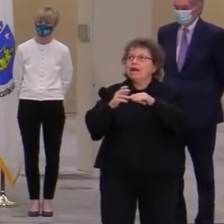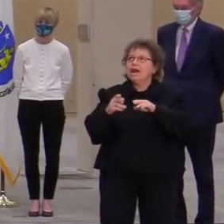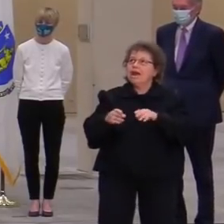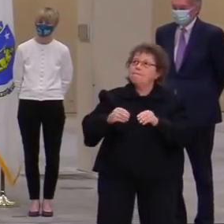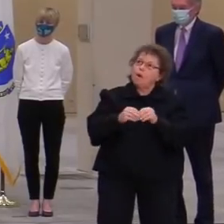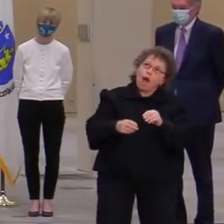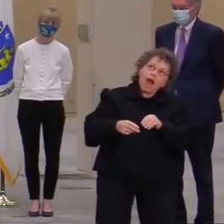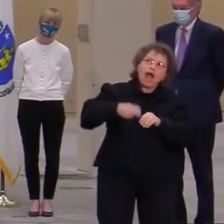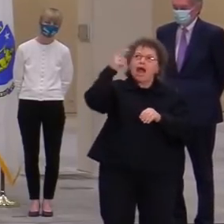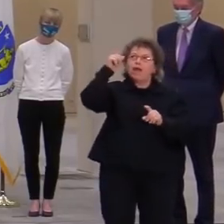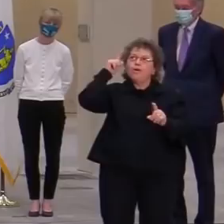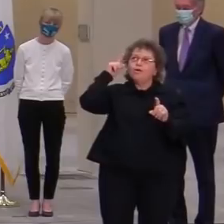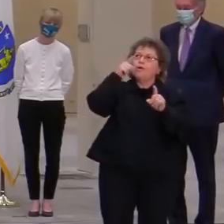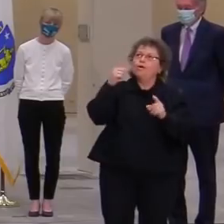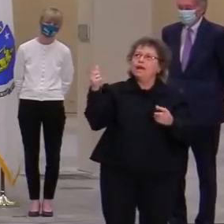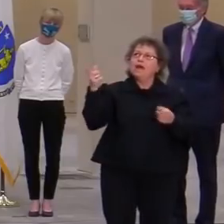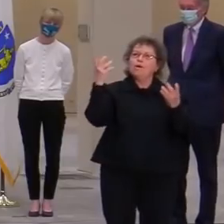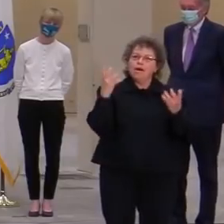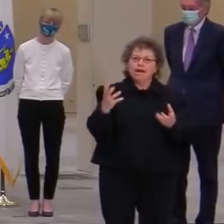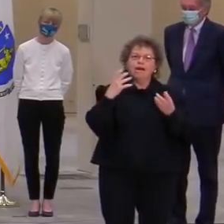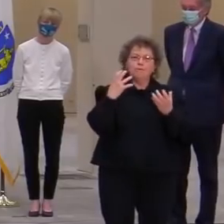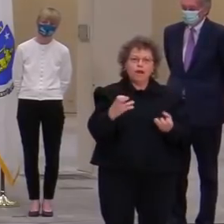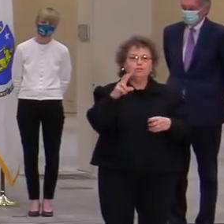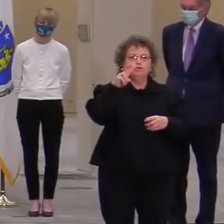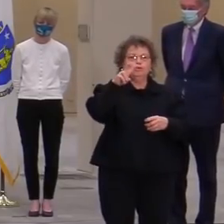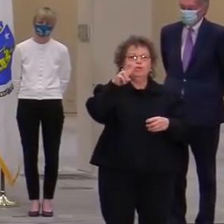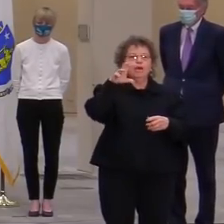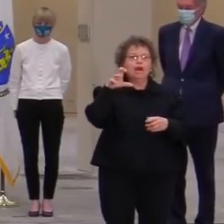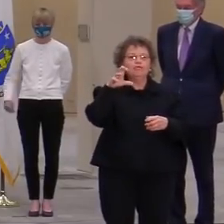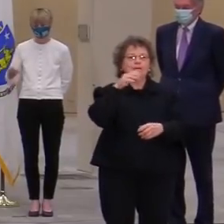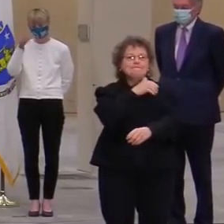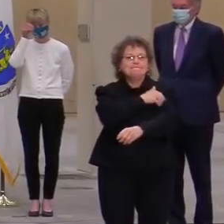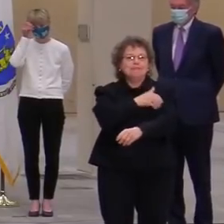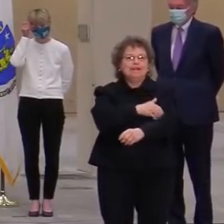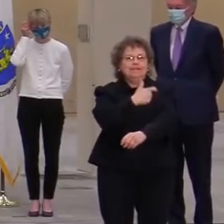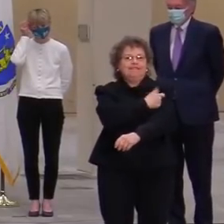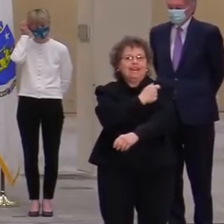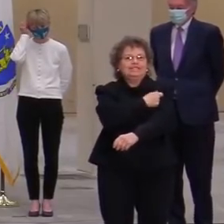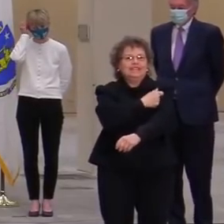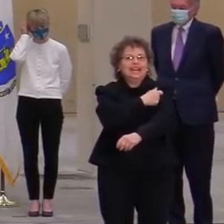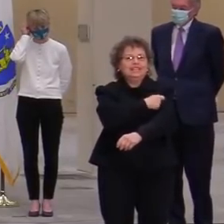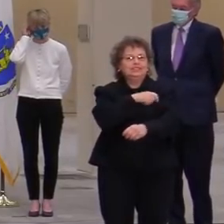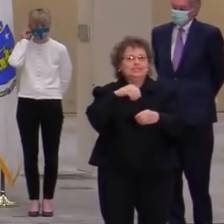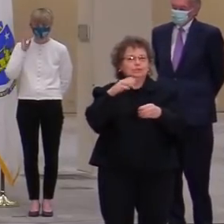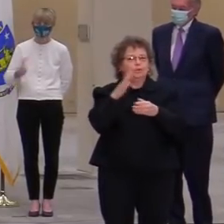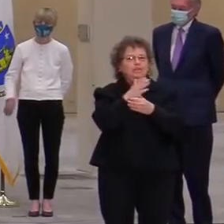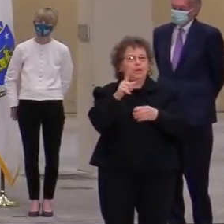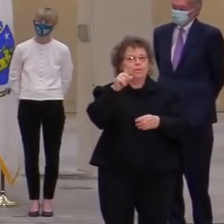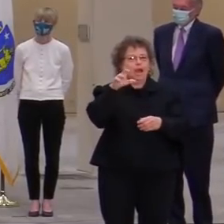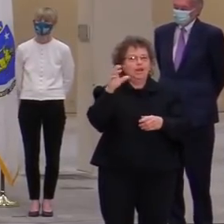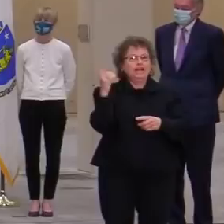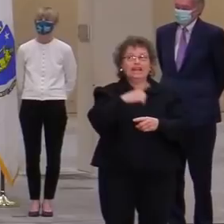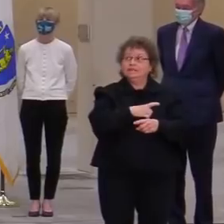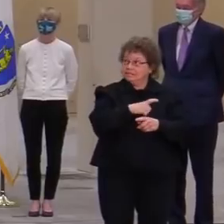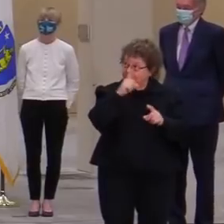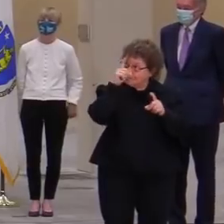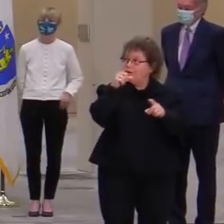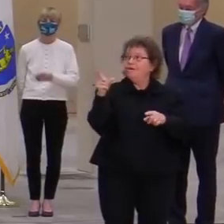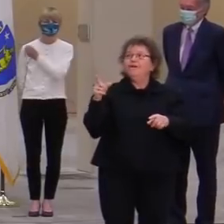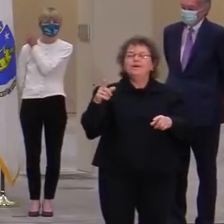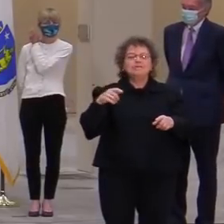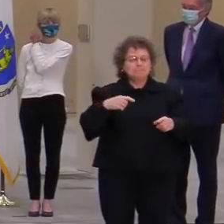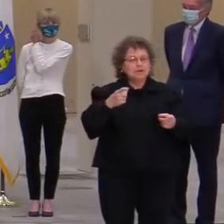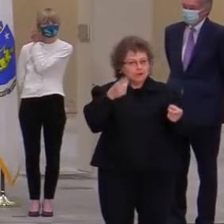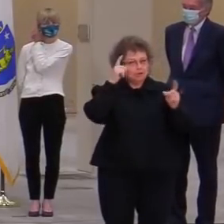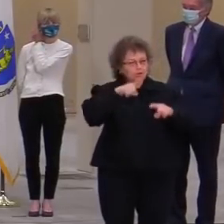and he wants us to get to 200 million vaccinations in 100 days. I think you agree with me. Working together, we will all